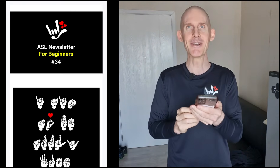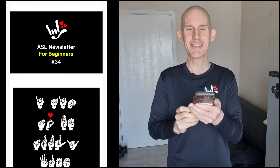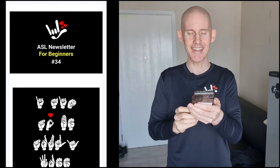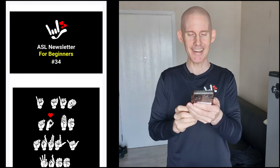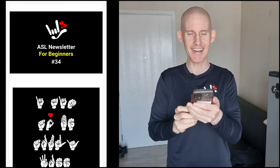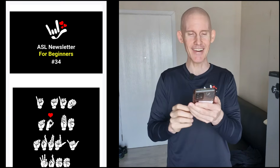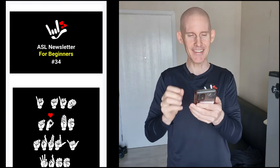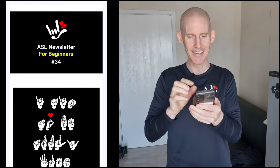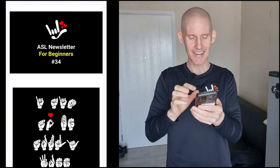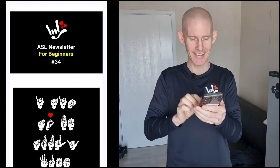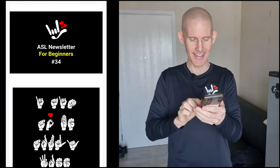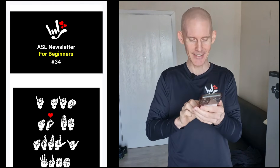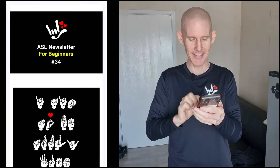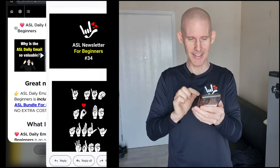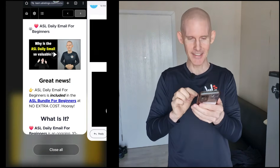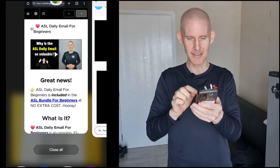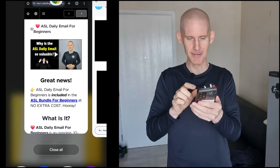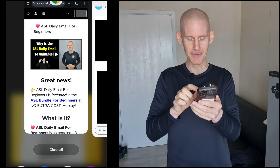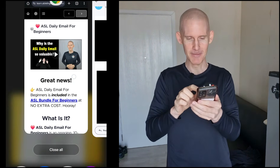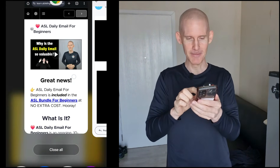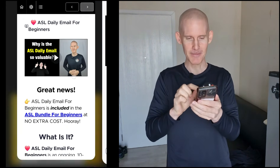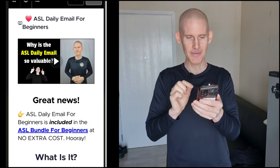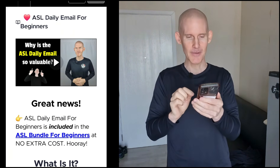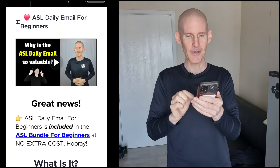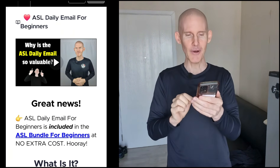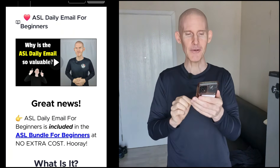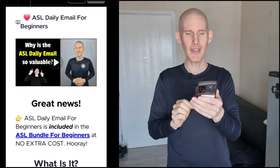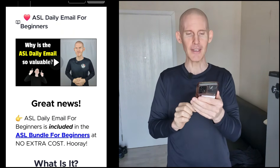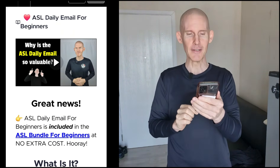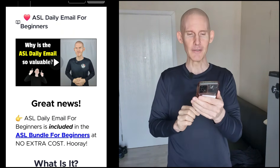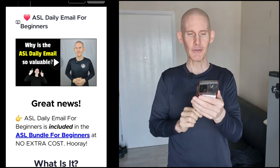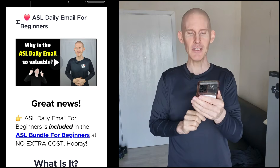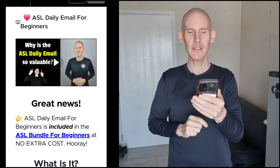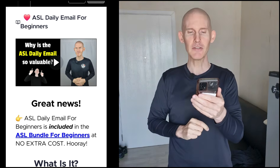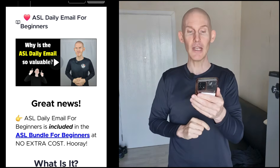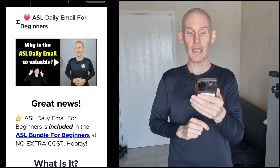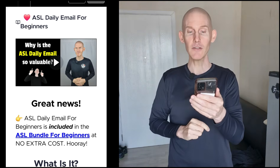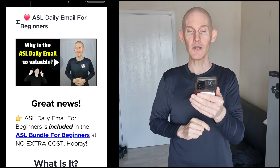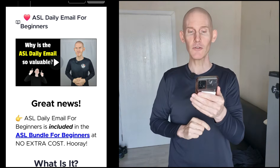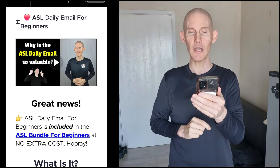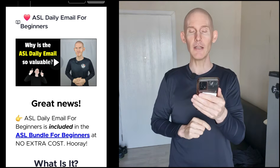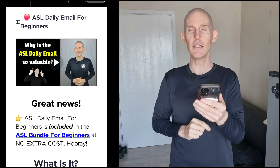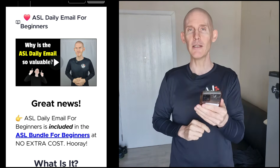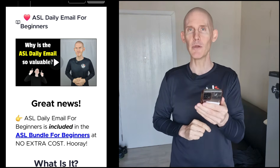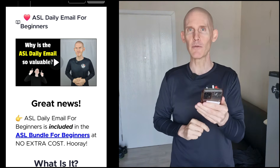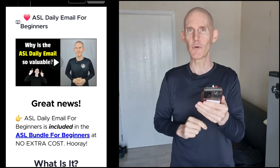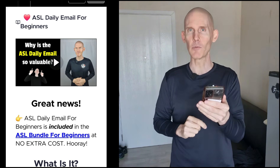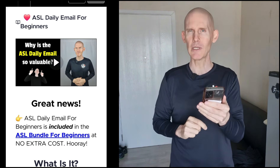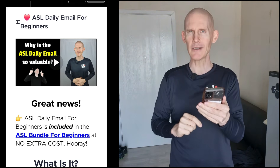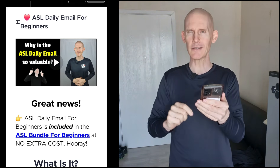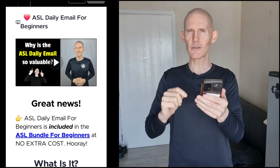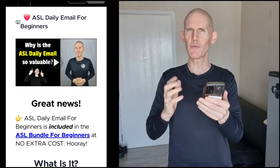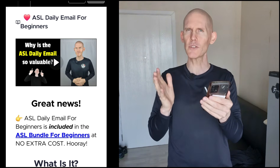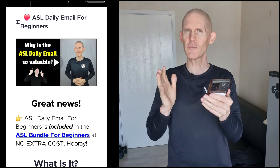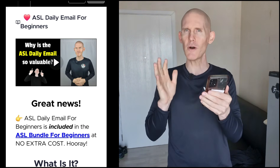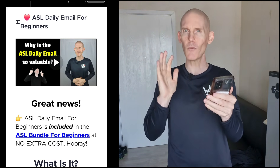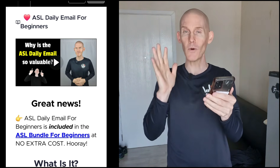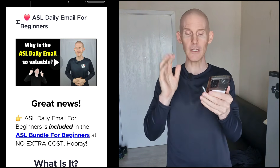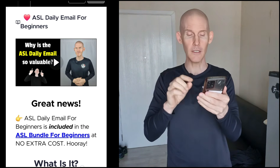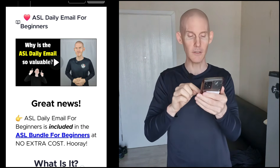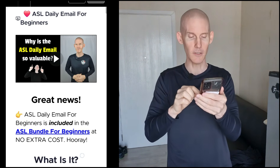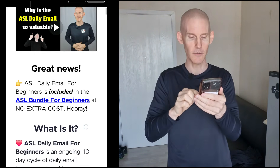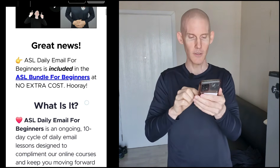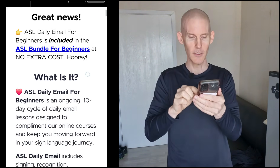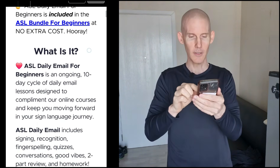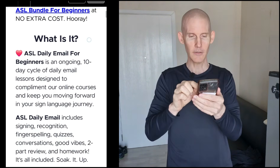Should we go check it out? All right, let's see. Okay, so this is ASL Daily Email for Beginners. So first of all,